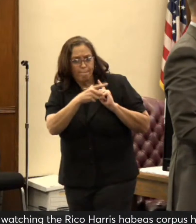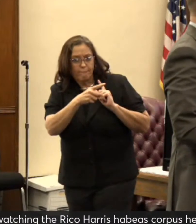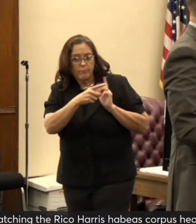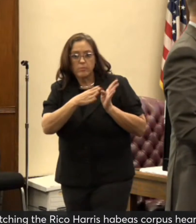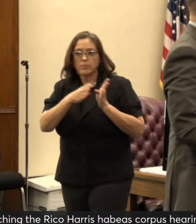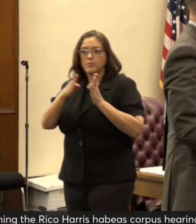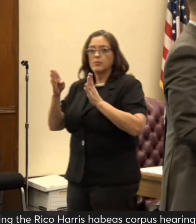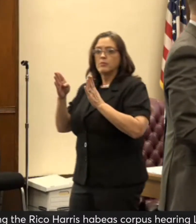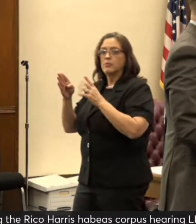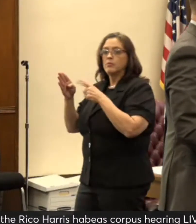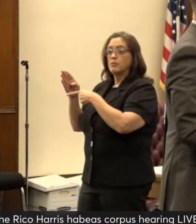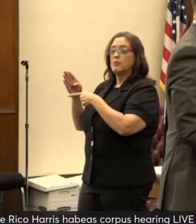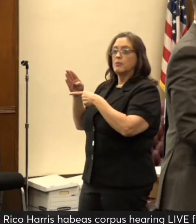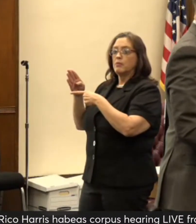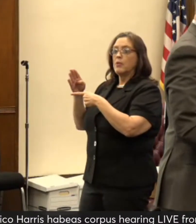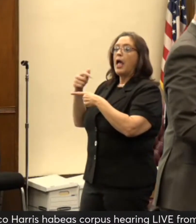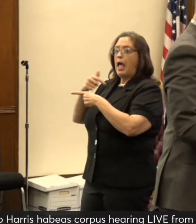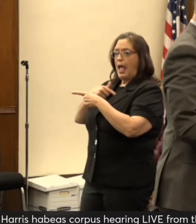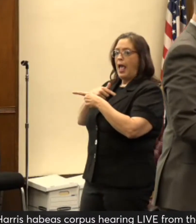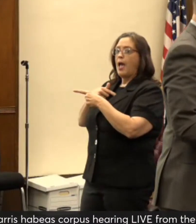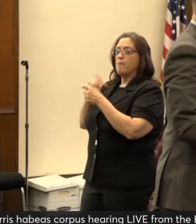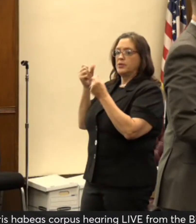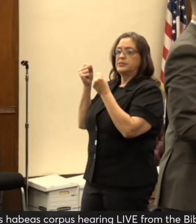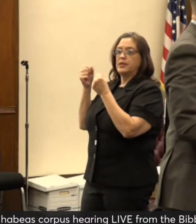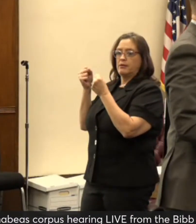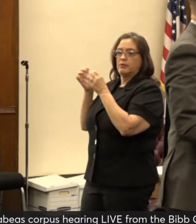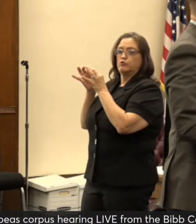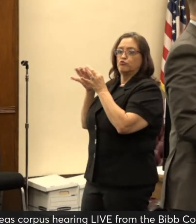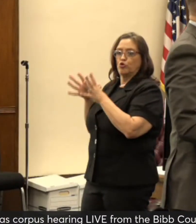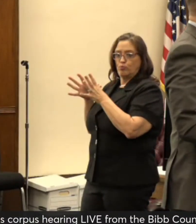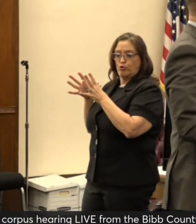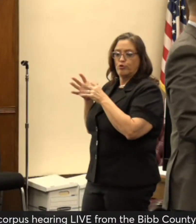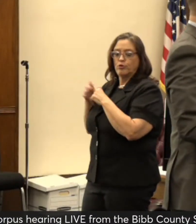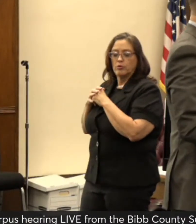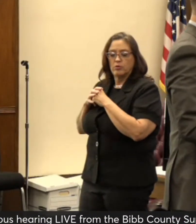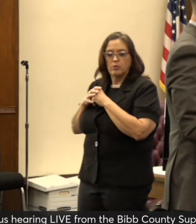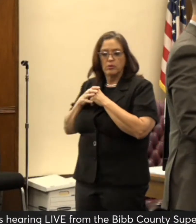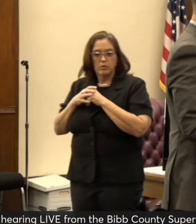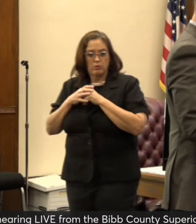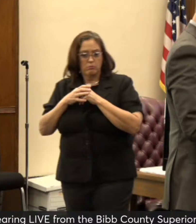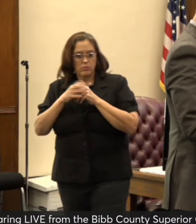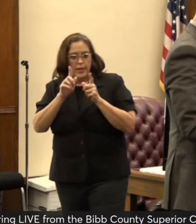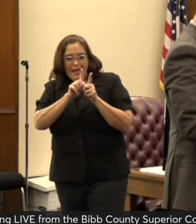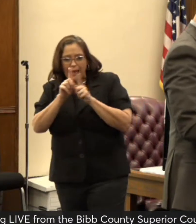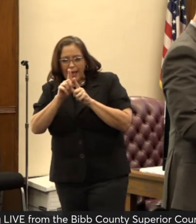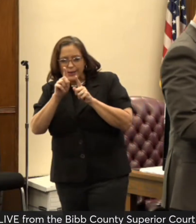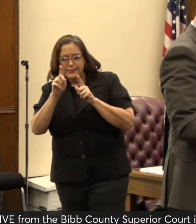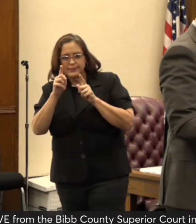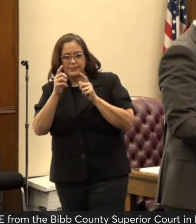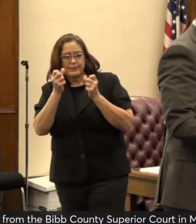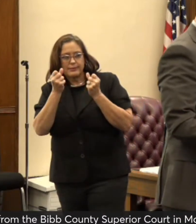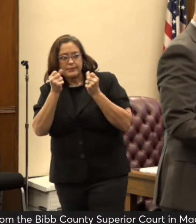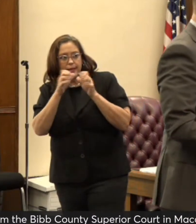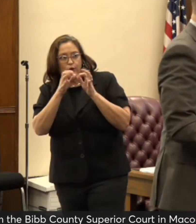sign language interpreter. And as a sign language interpreter, how long have you been interpreting?